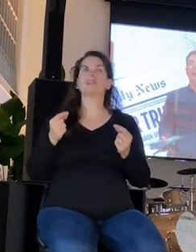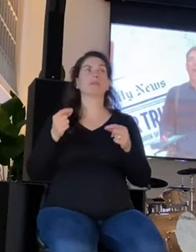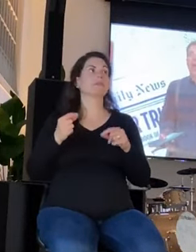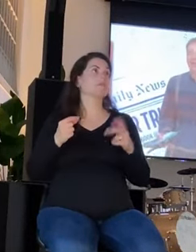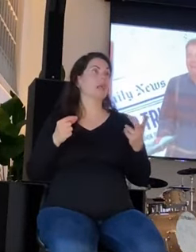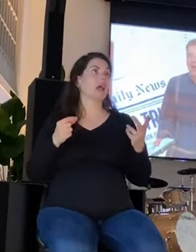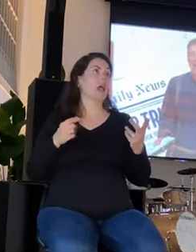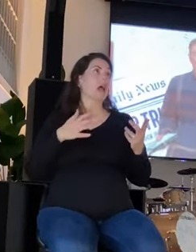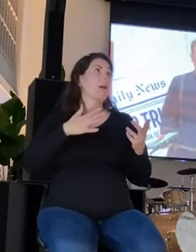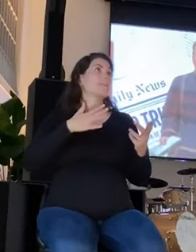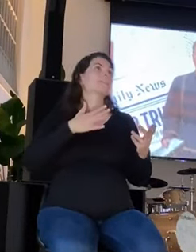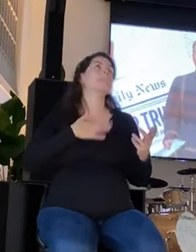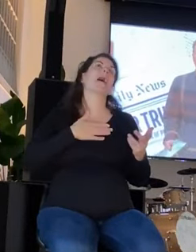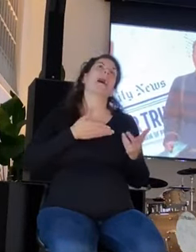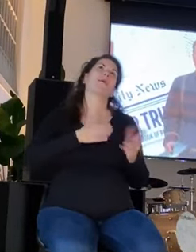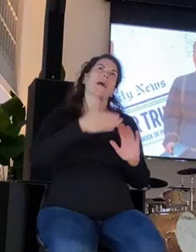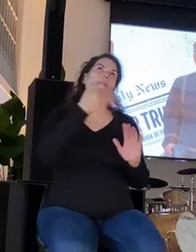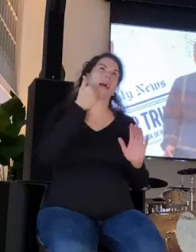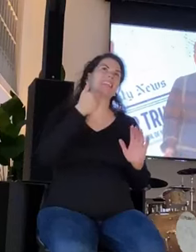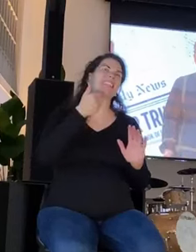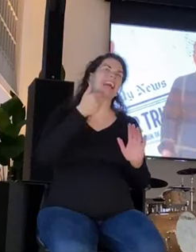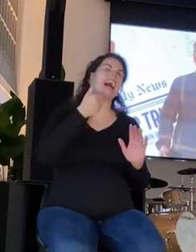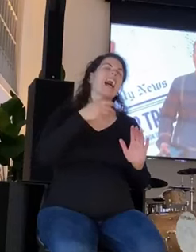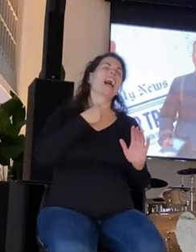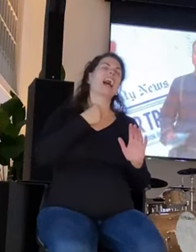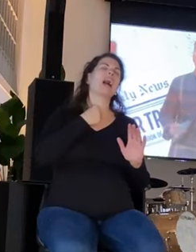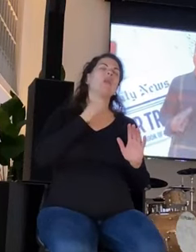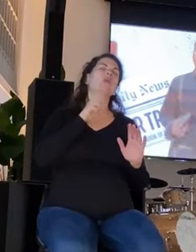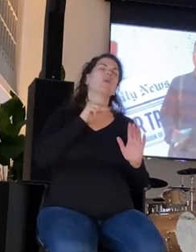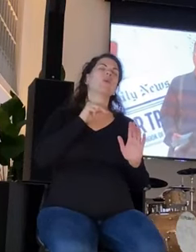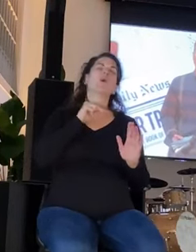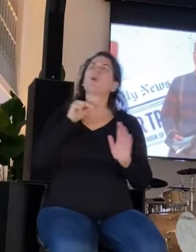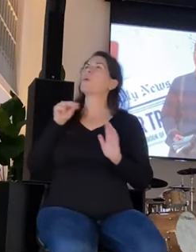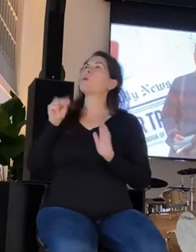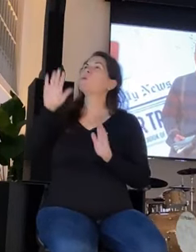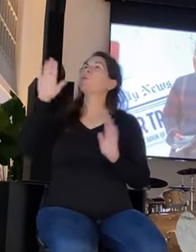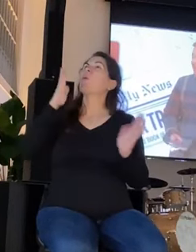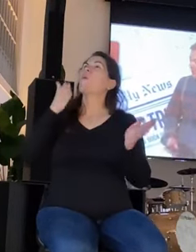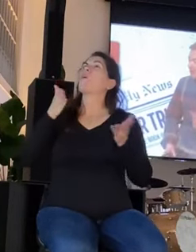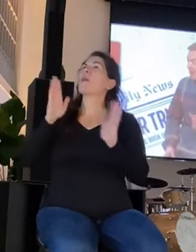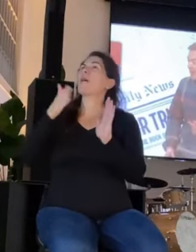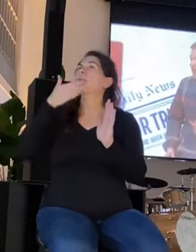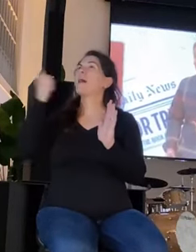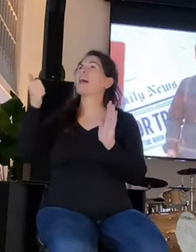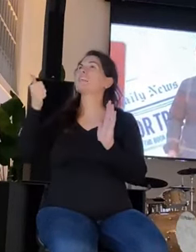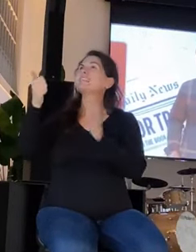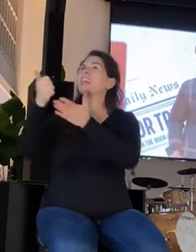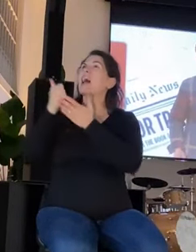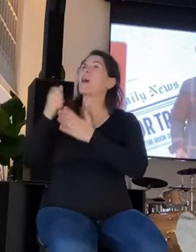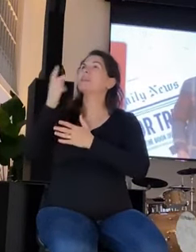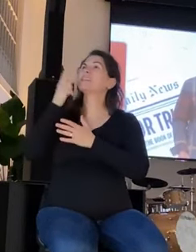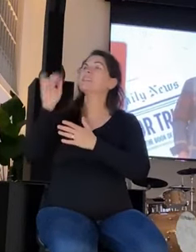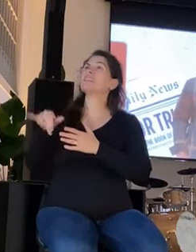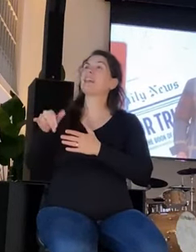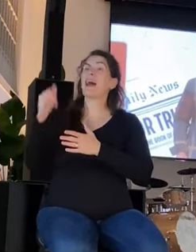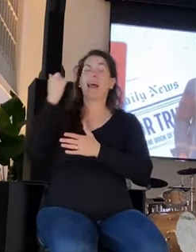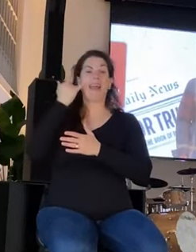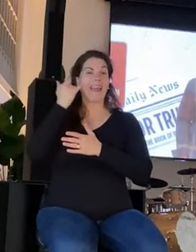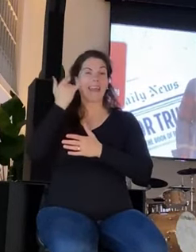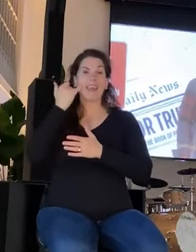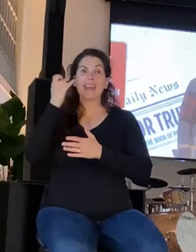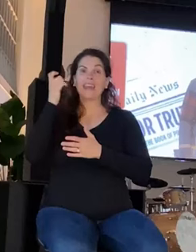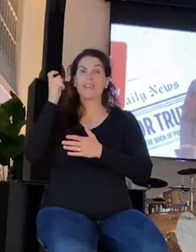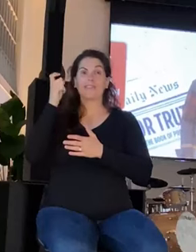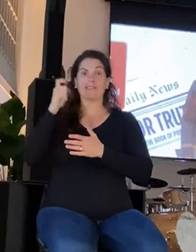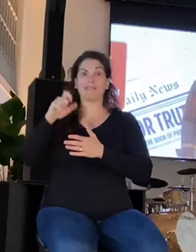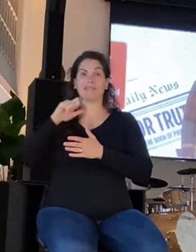that you can find His way and find the life He really has for you. That comes through a relationship with Jesus. And if you don't have it, or if it's not where it needs to be,